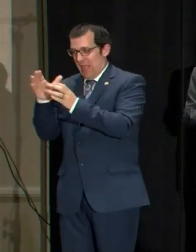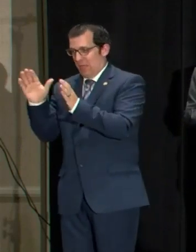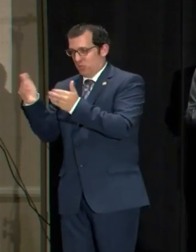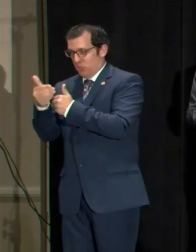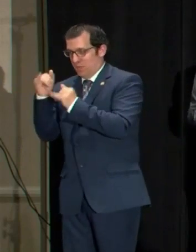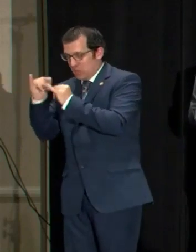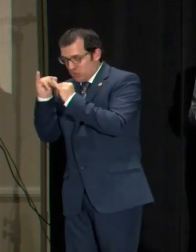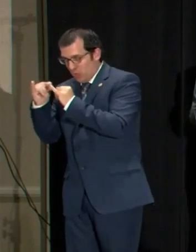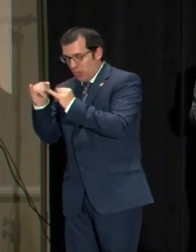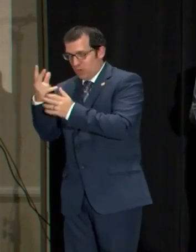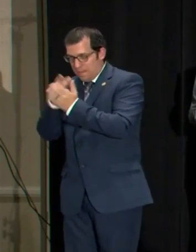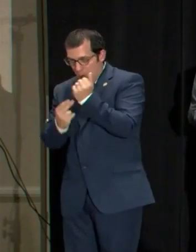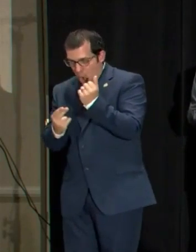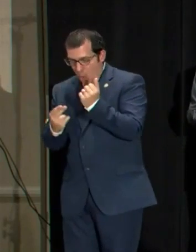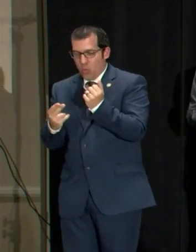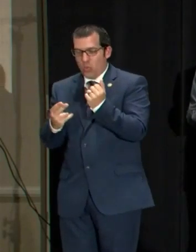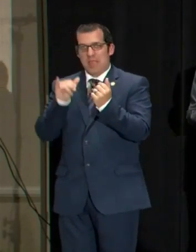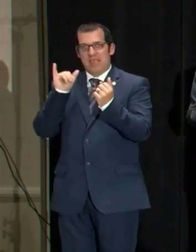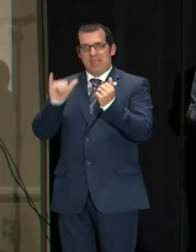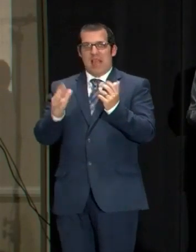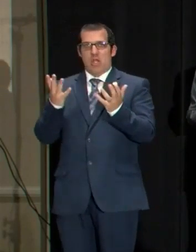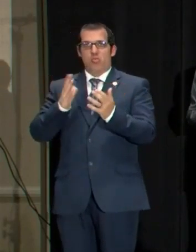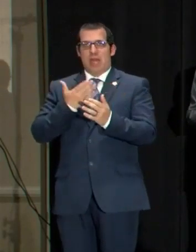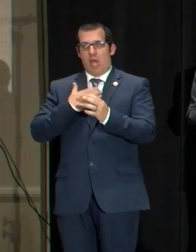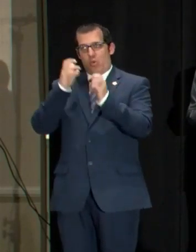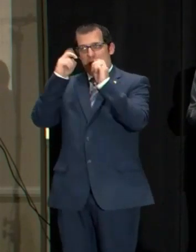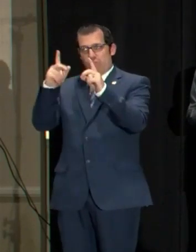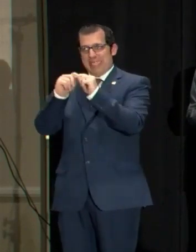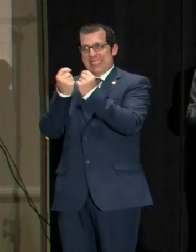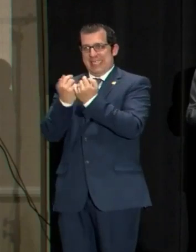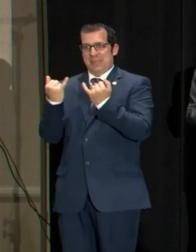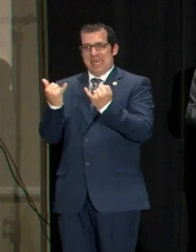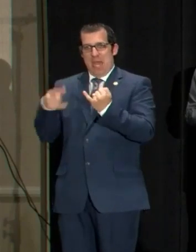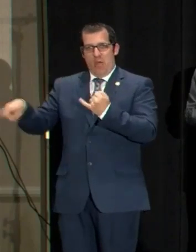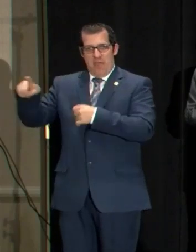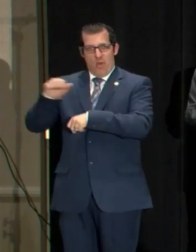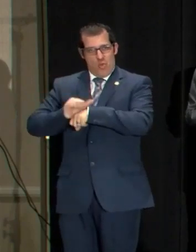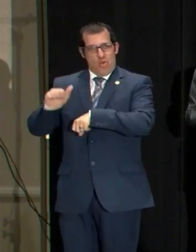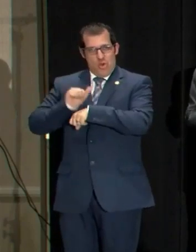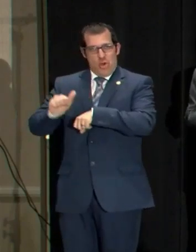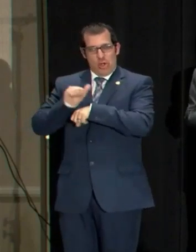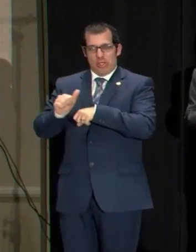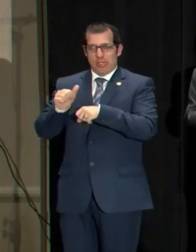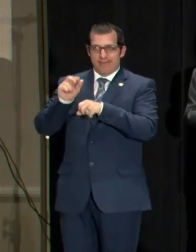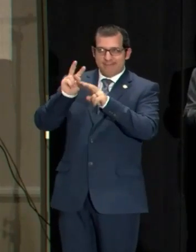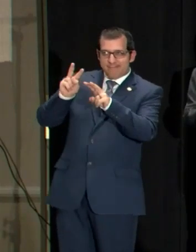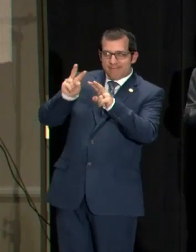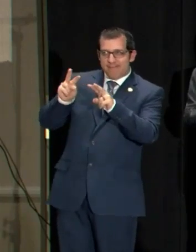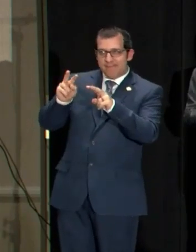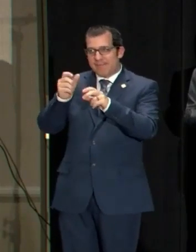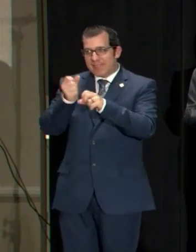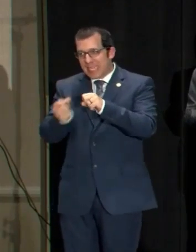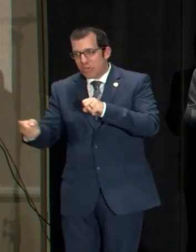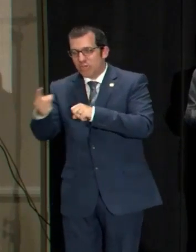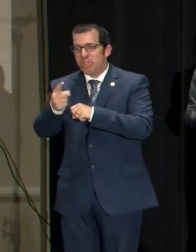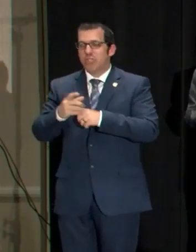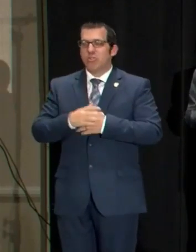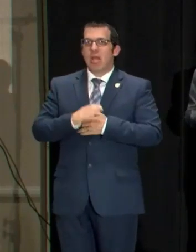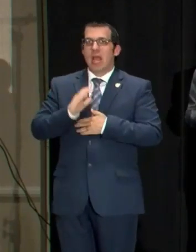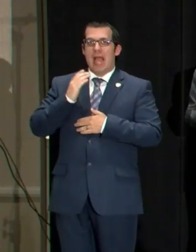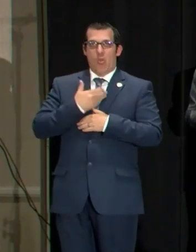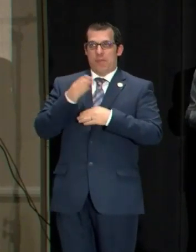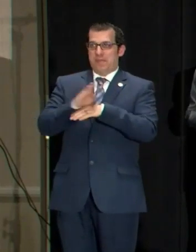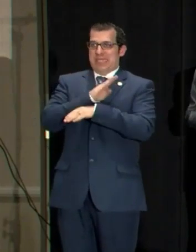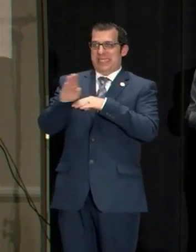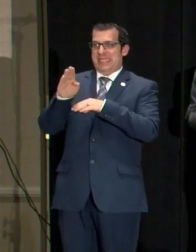classroom instruction. And that's what our education team is working on right now, looking forward to next year. Our industries are